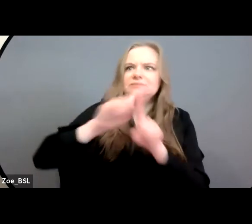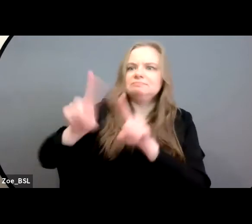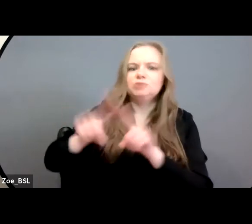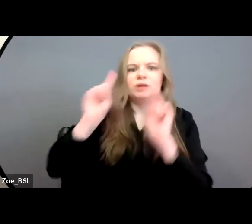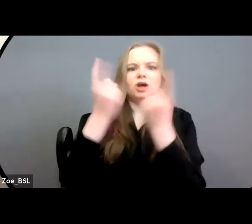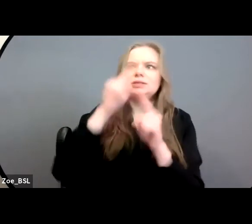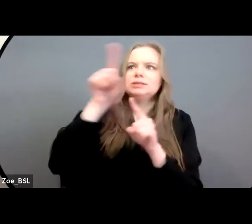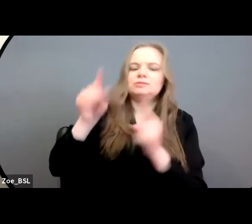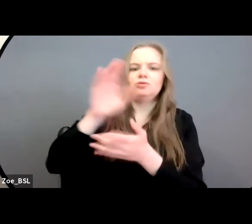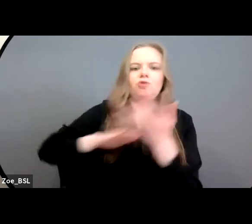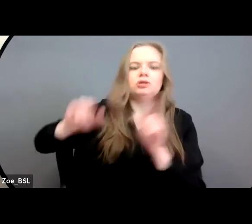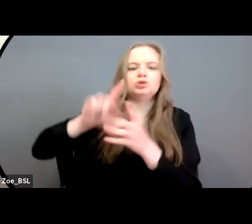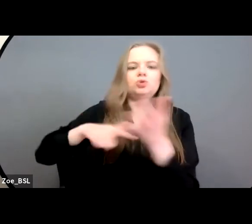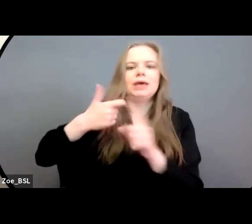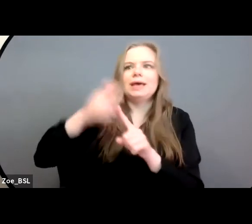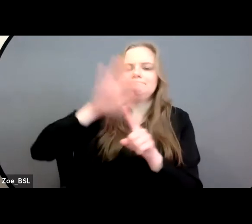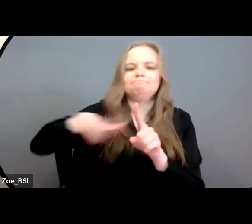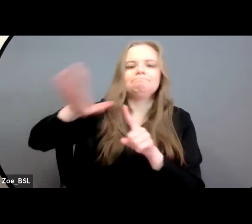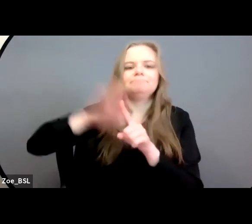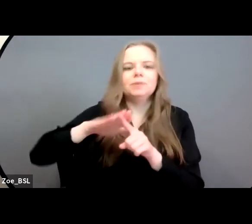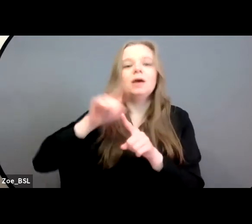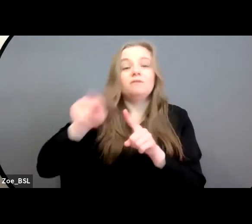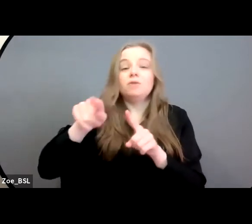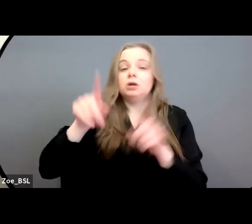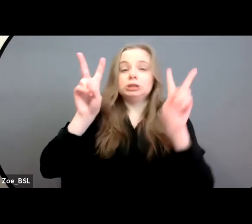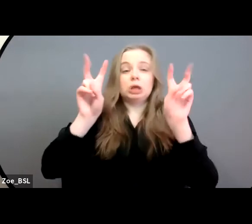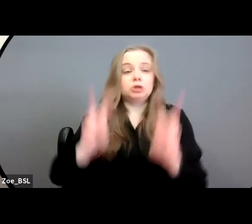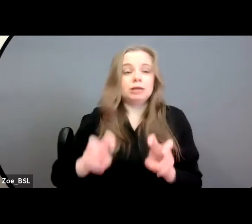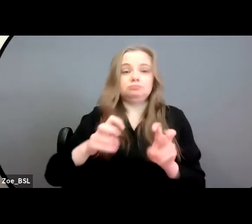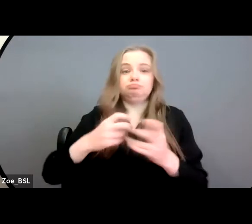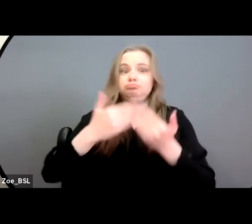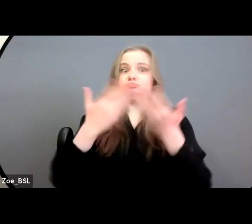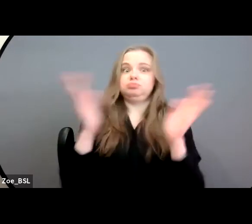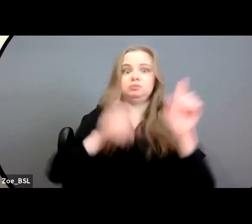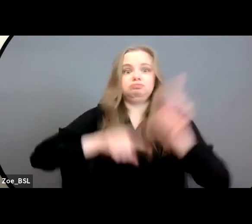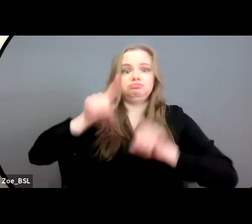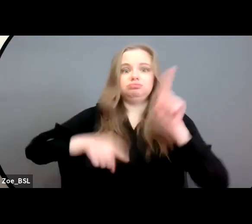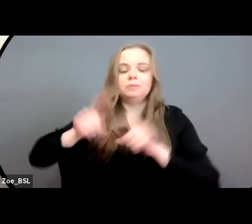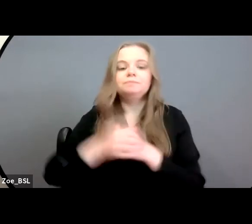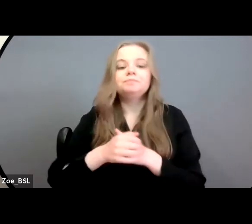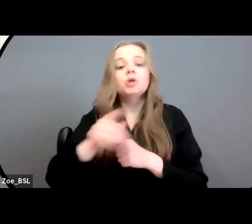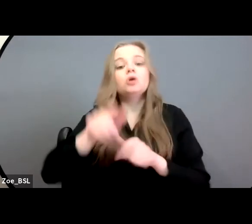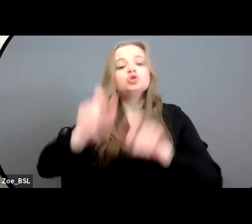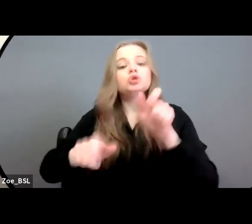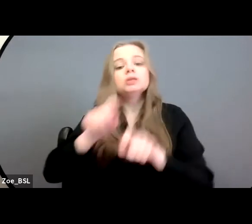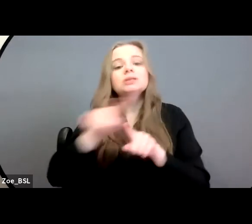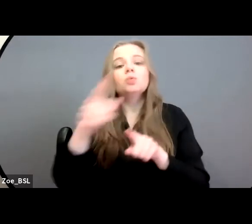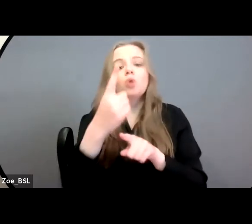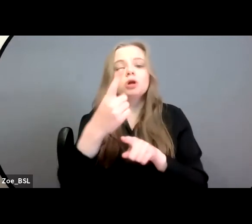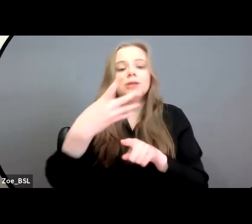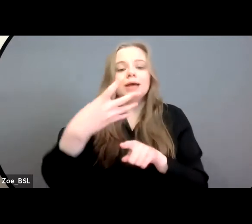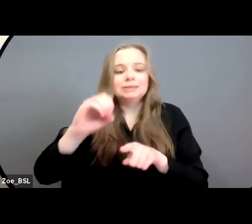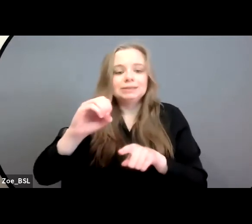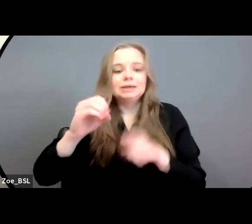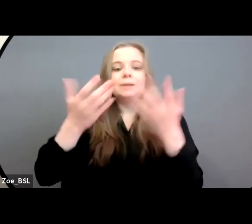the UK, and studying a real range and variety of subjects. 190 of those were still studying, 70